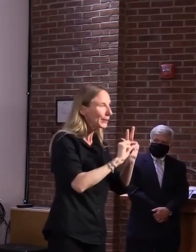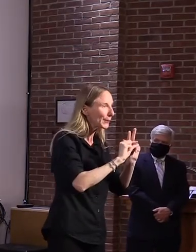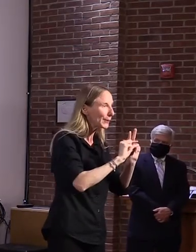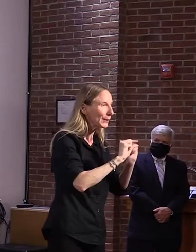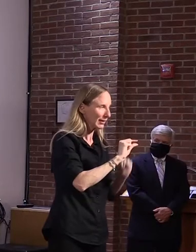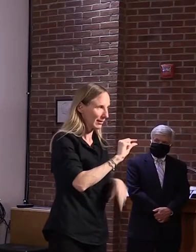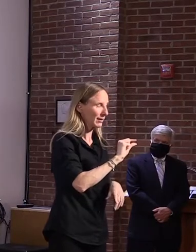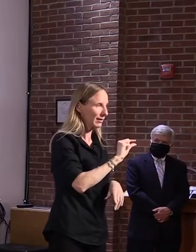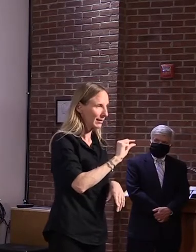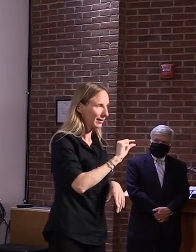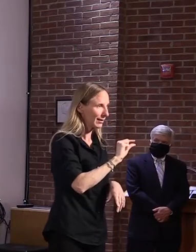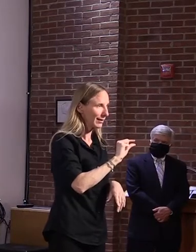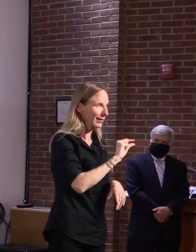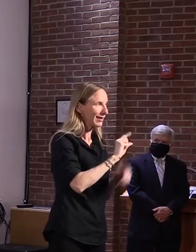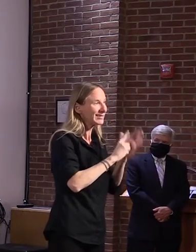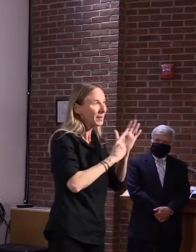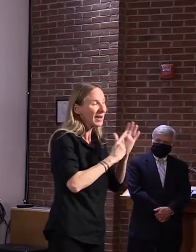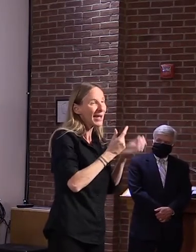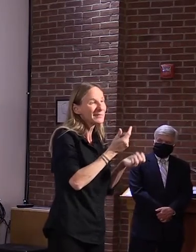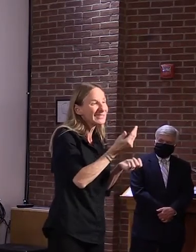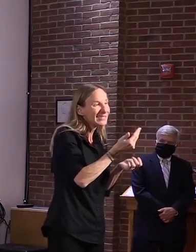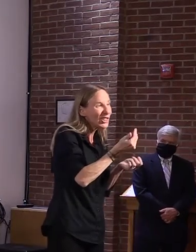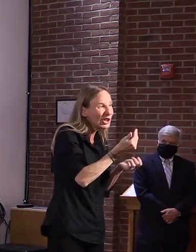times, low teens.